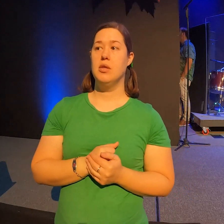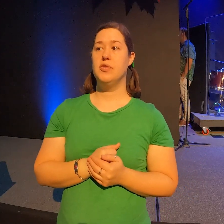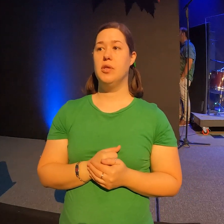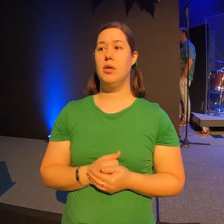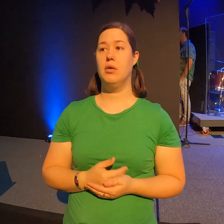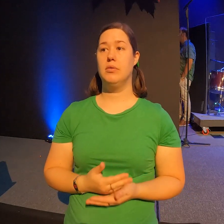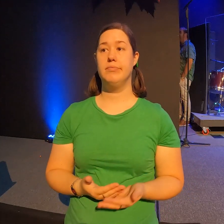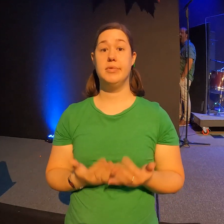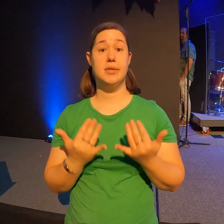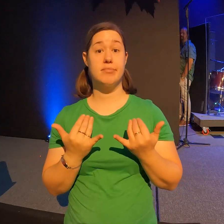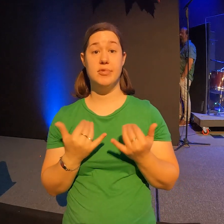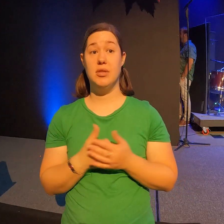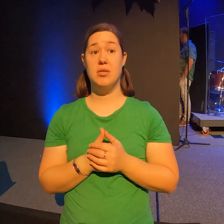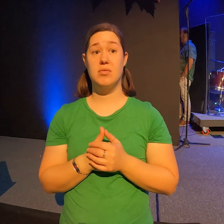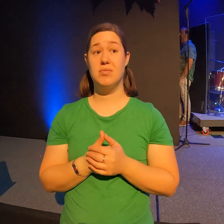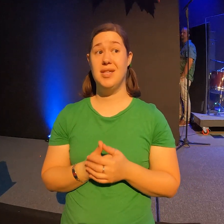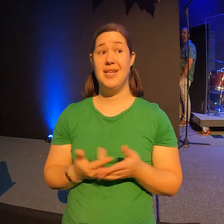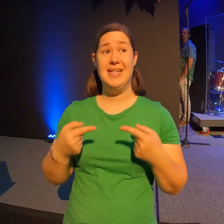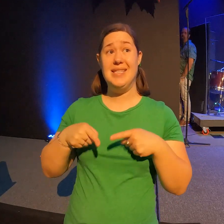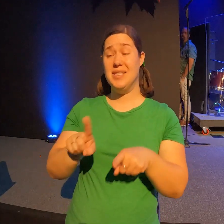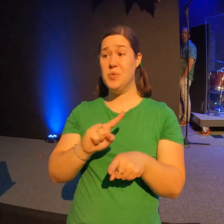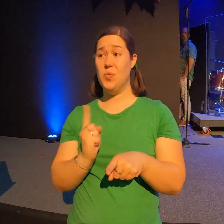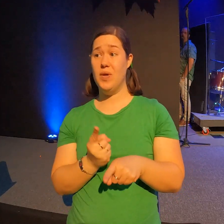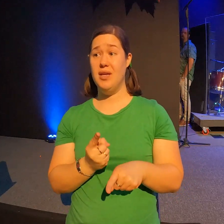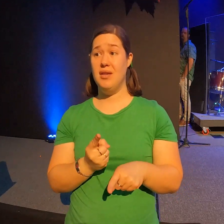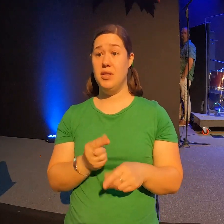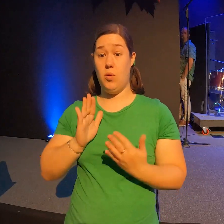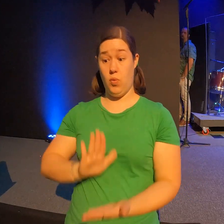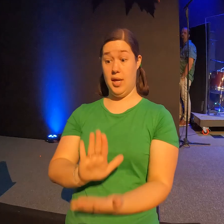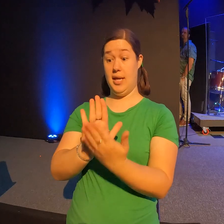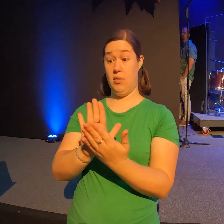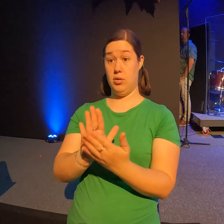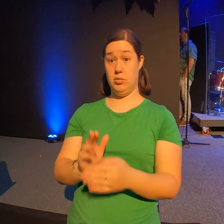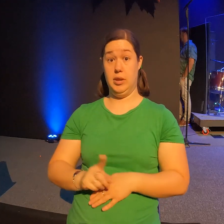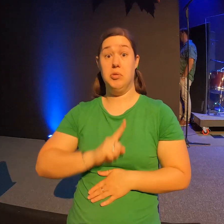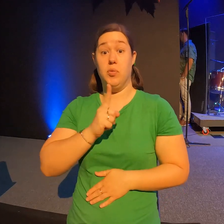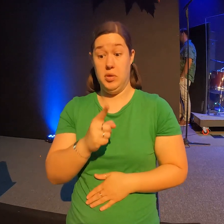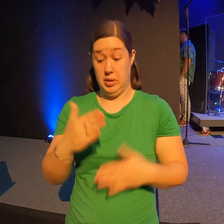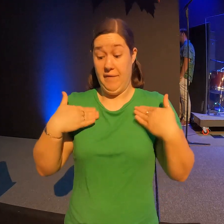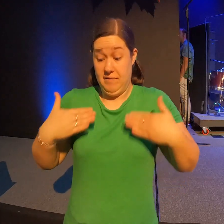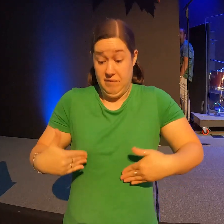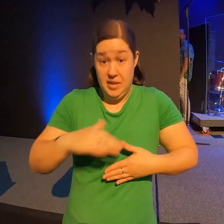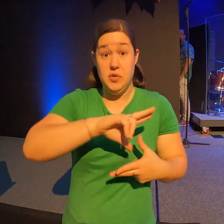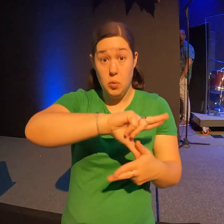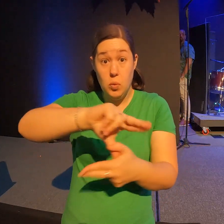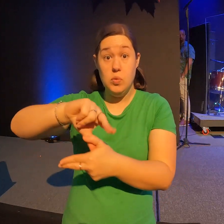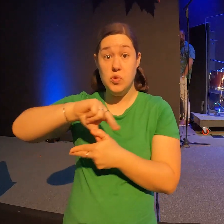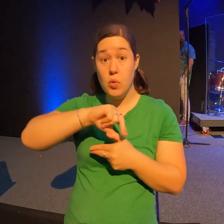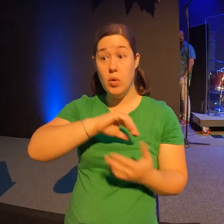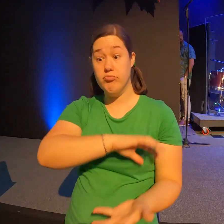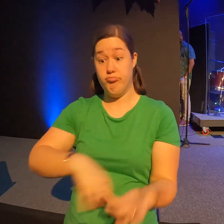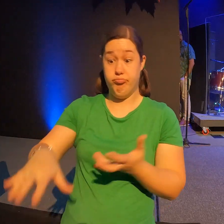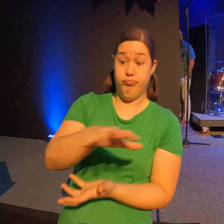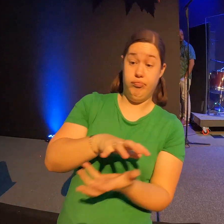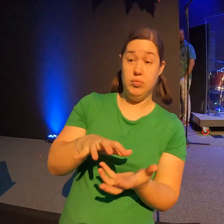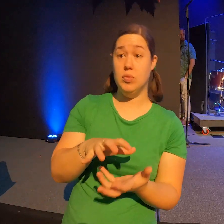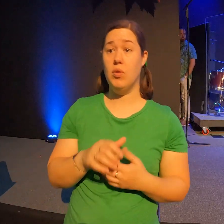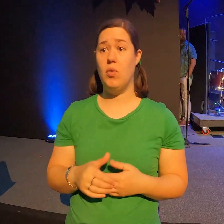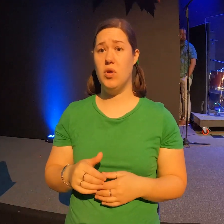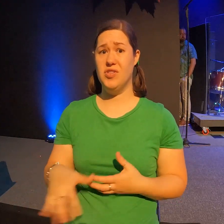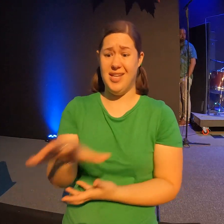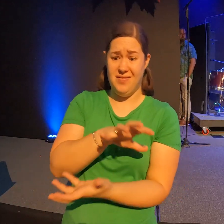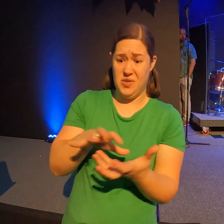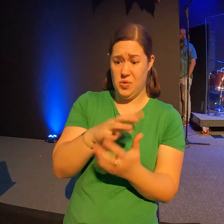storms or just the storms of life. How is God continuing to be in our midst? And so especially as we continue this Wesleyan